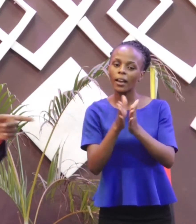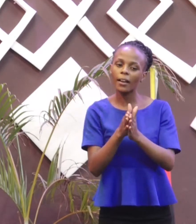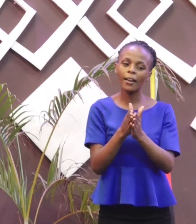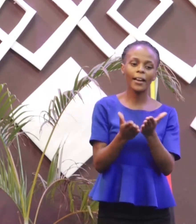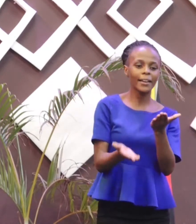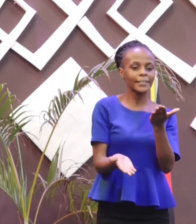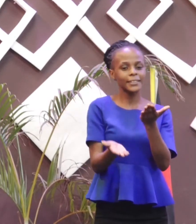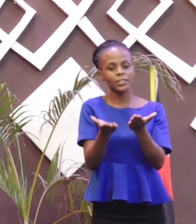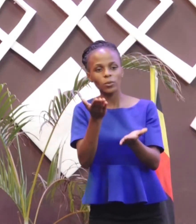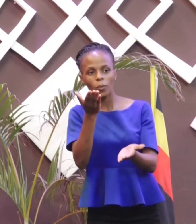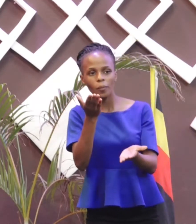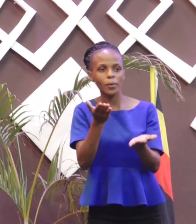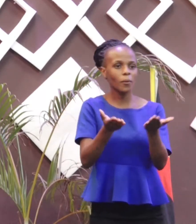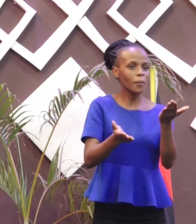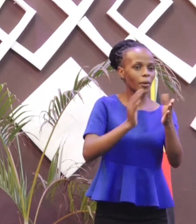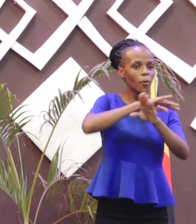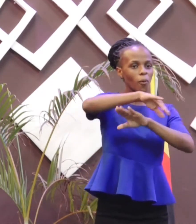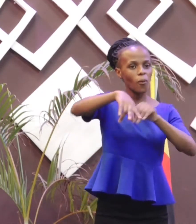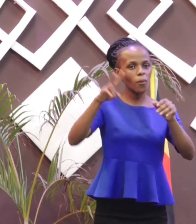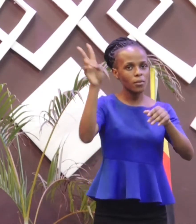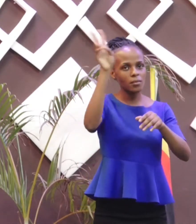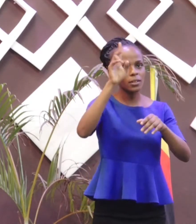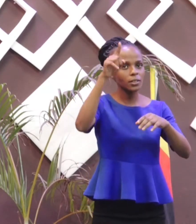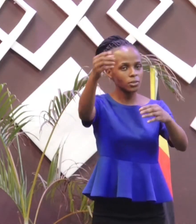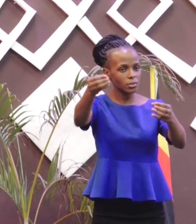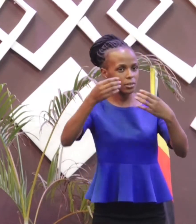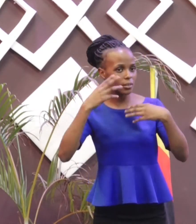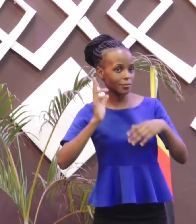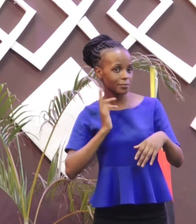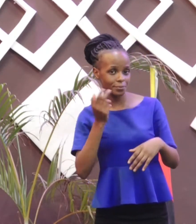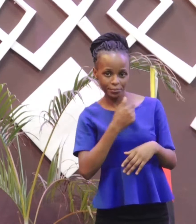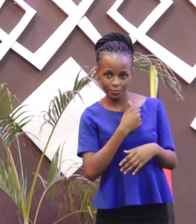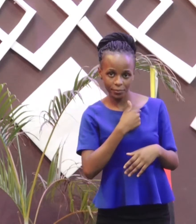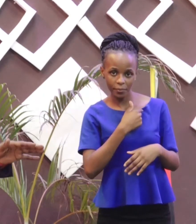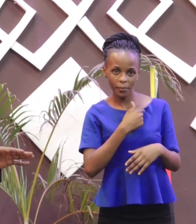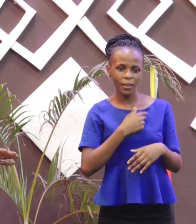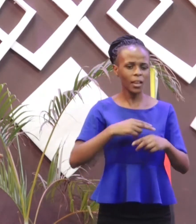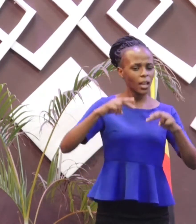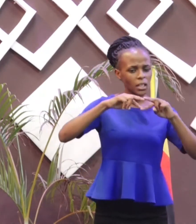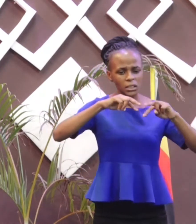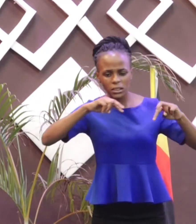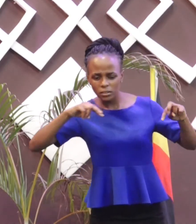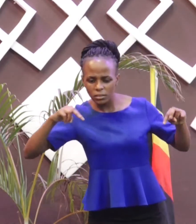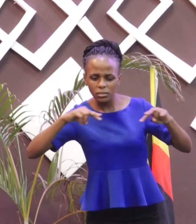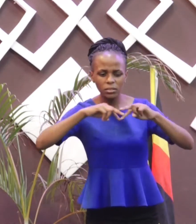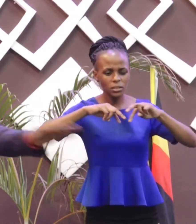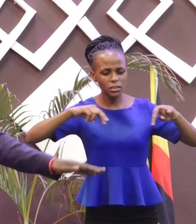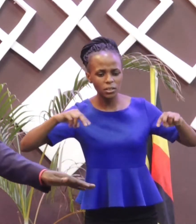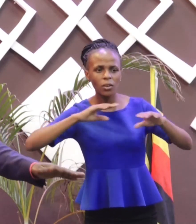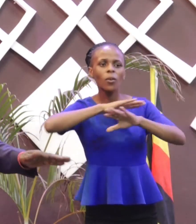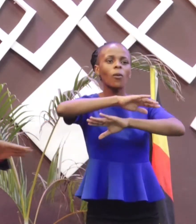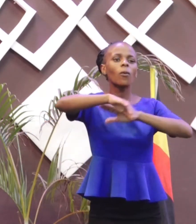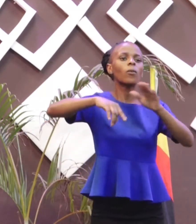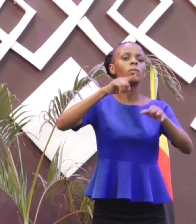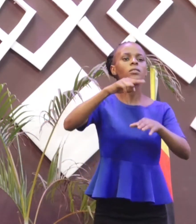measuring whatever verse you give us, eranga tupima buli runyiriri lw'otuwa, examining whatever you say but by the standard